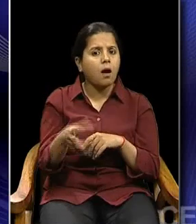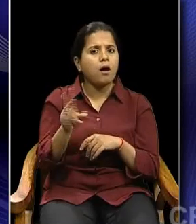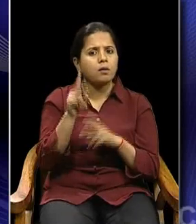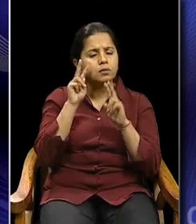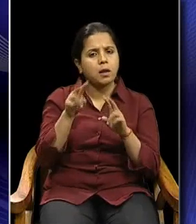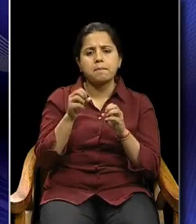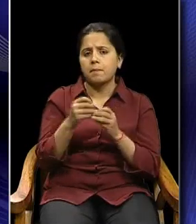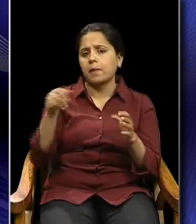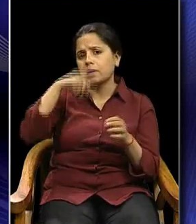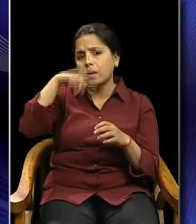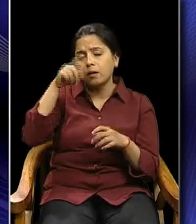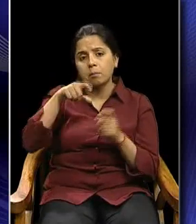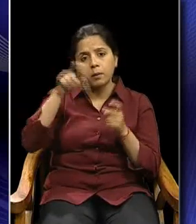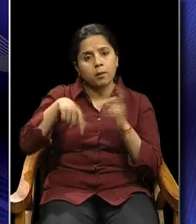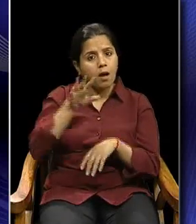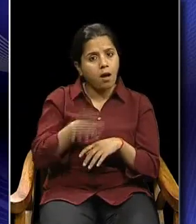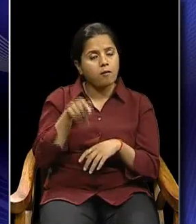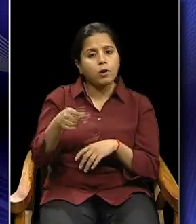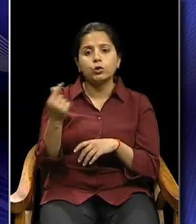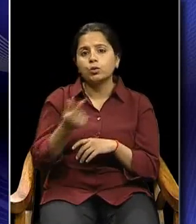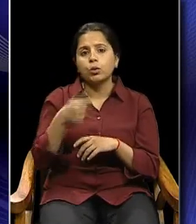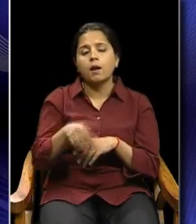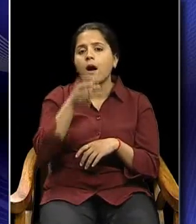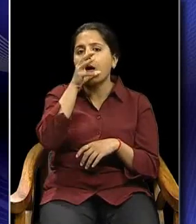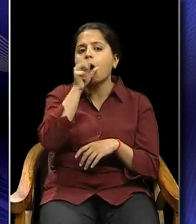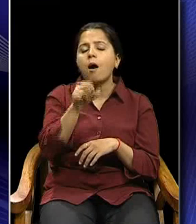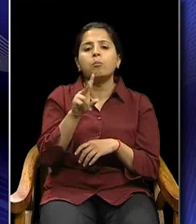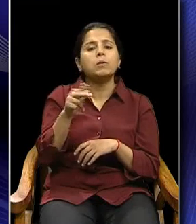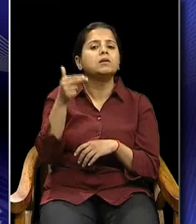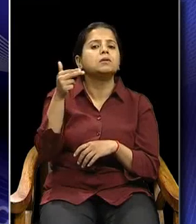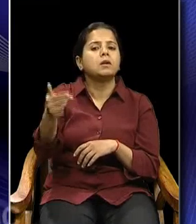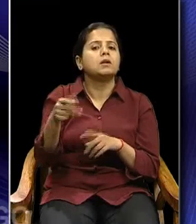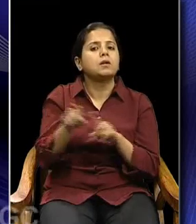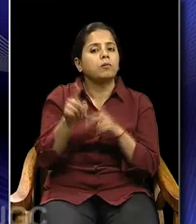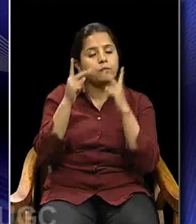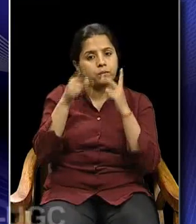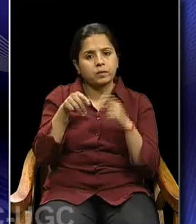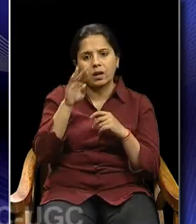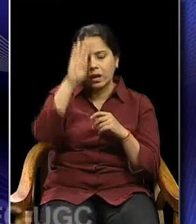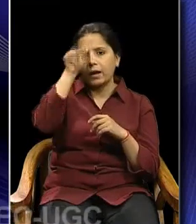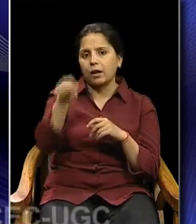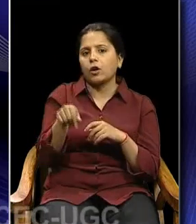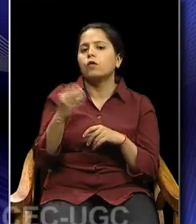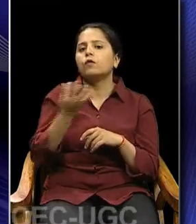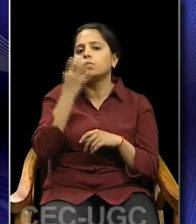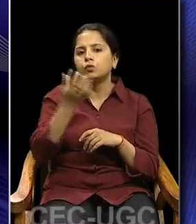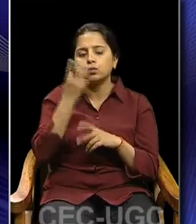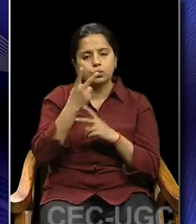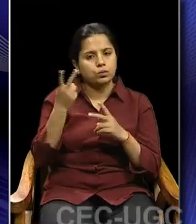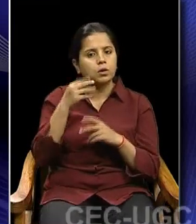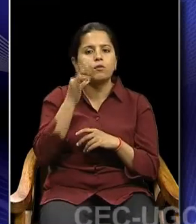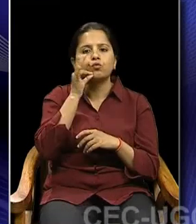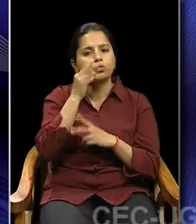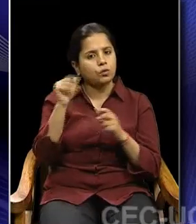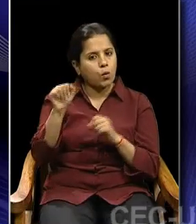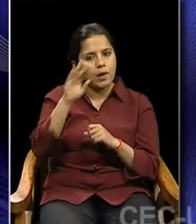so many Indians, those who consider mango to be the king of the fruits. And